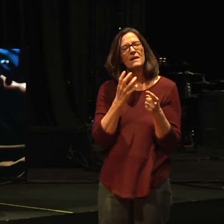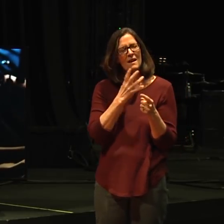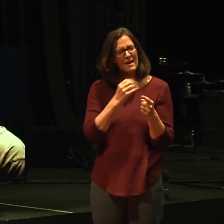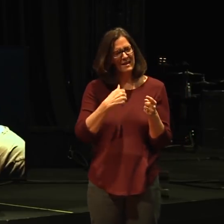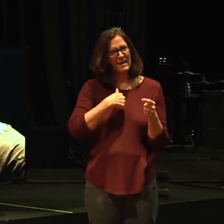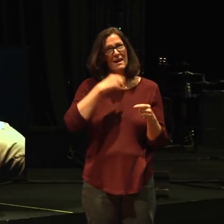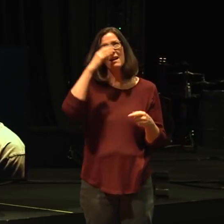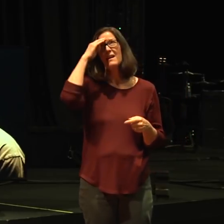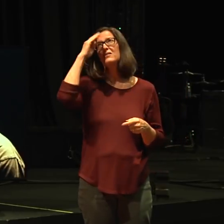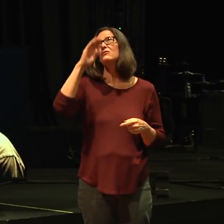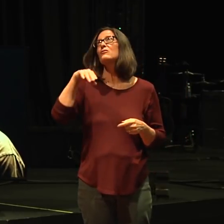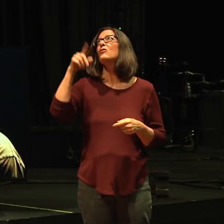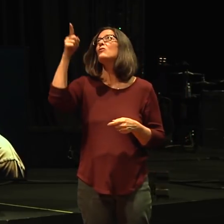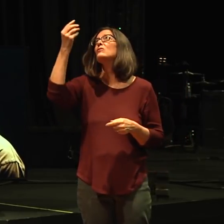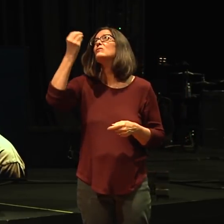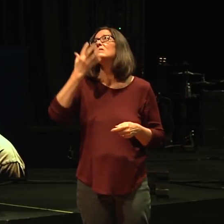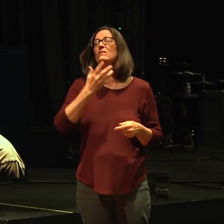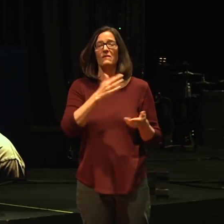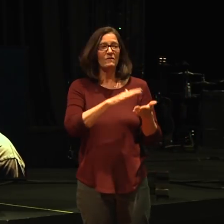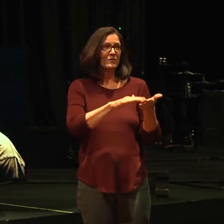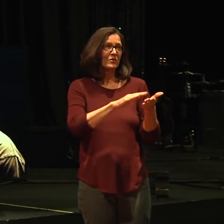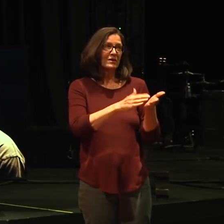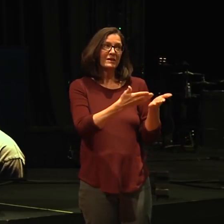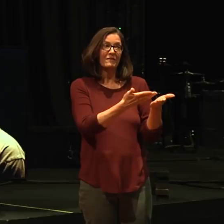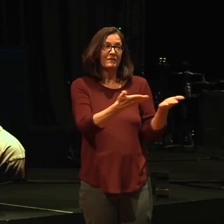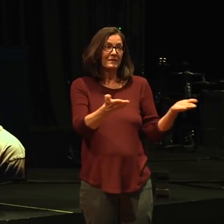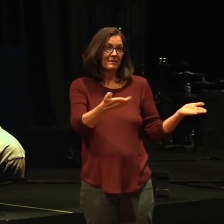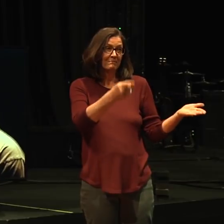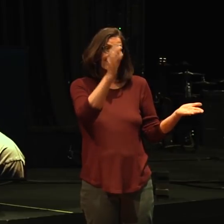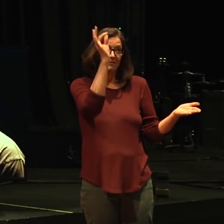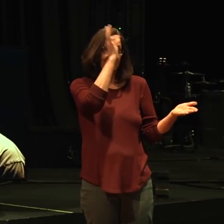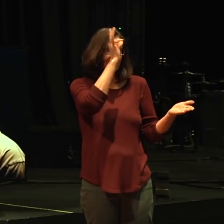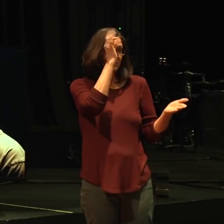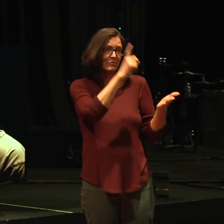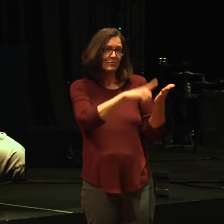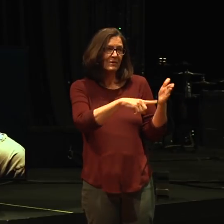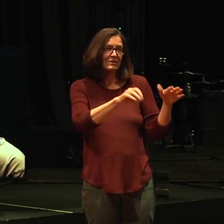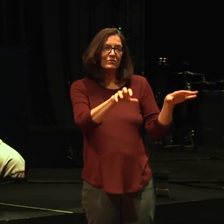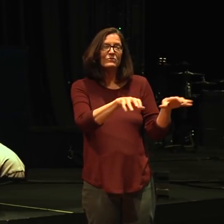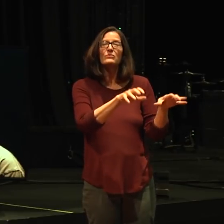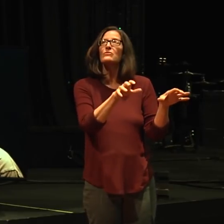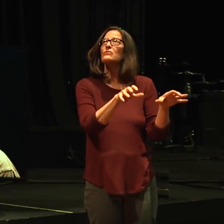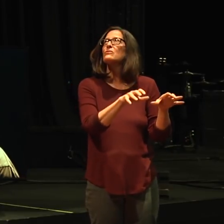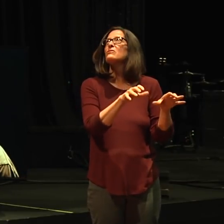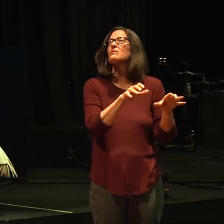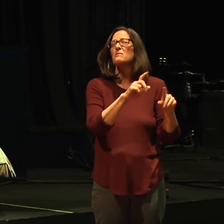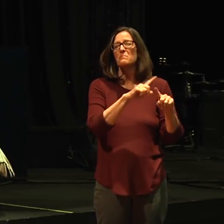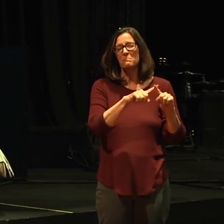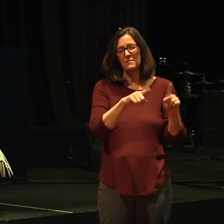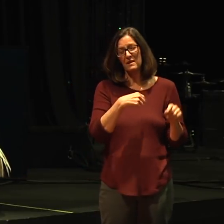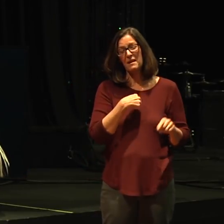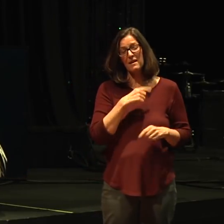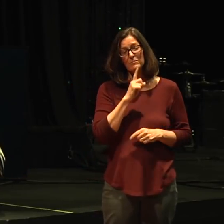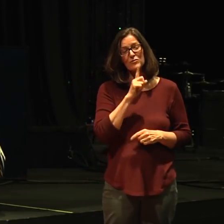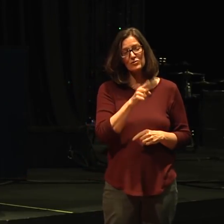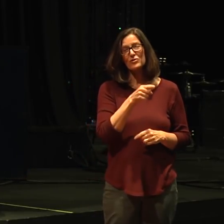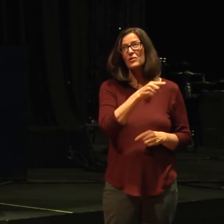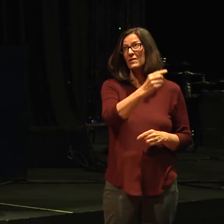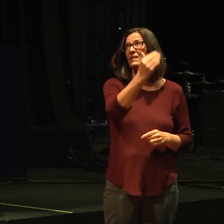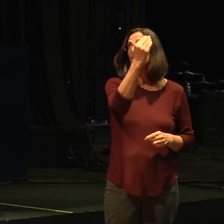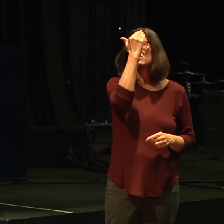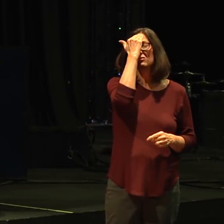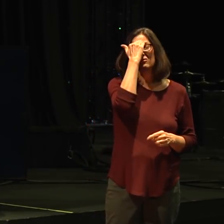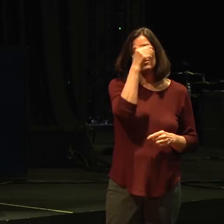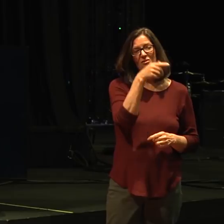And I know you said forgive them for they know not what they do, but I'm pretty sure they